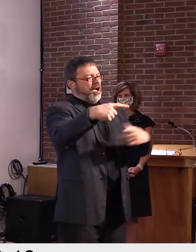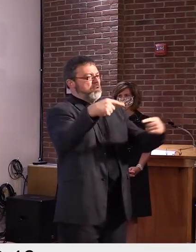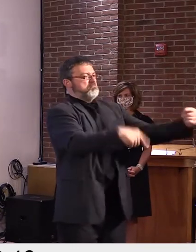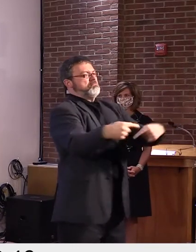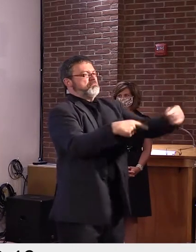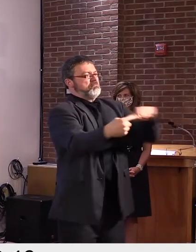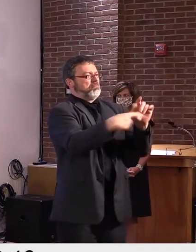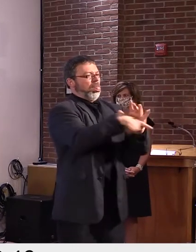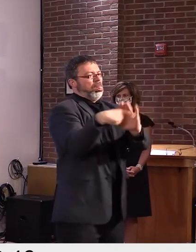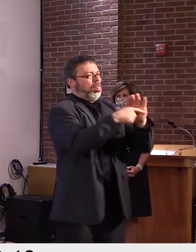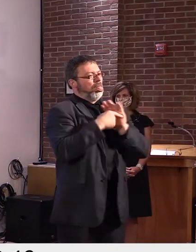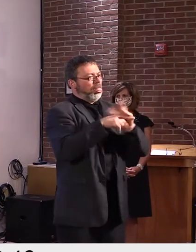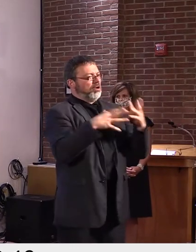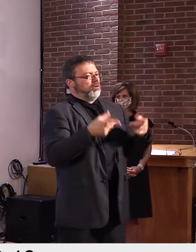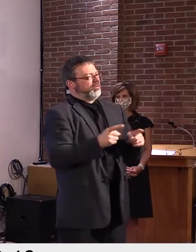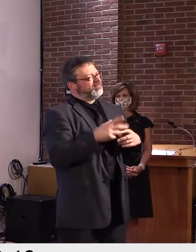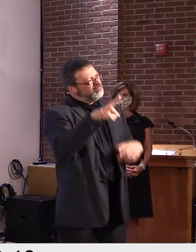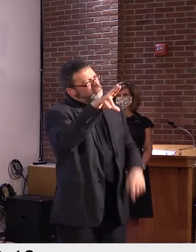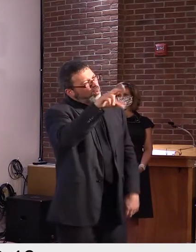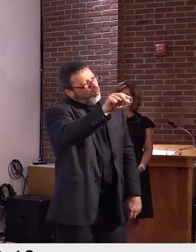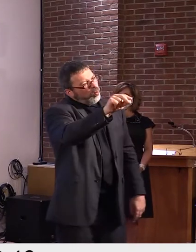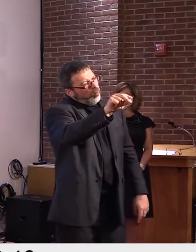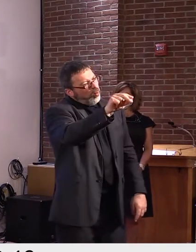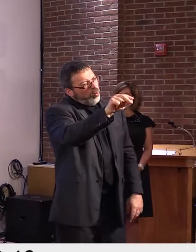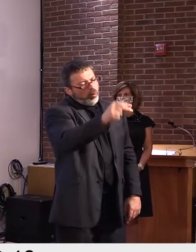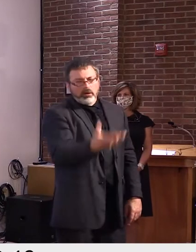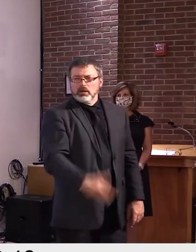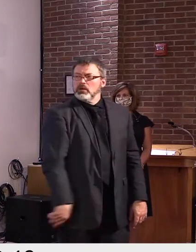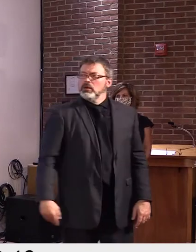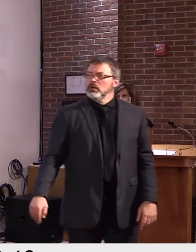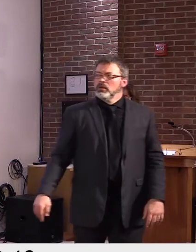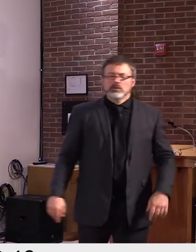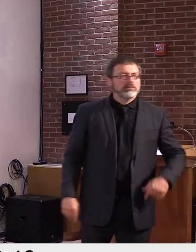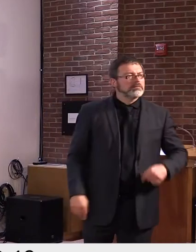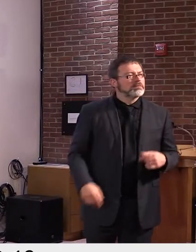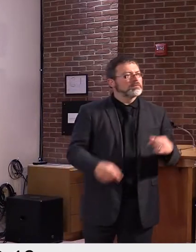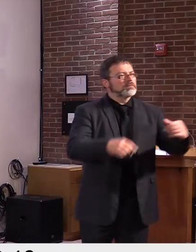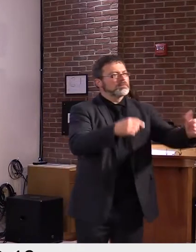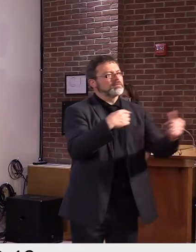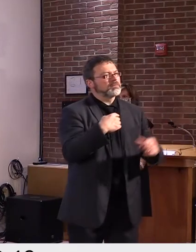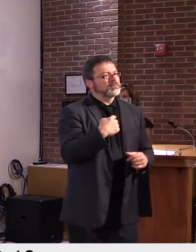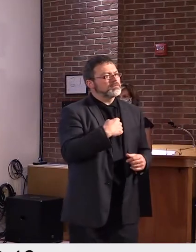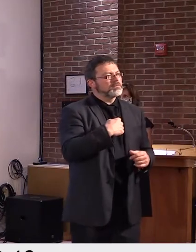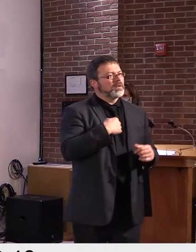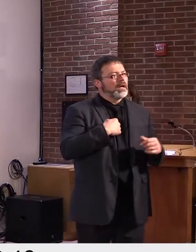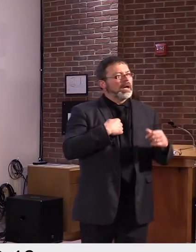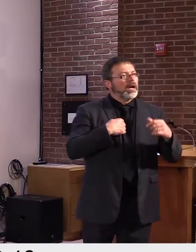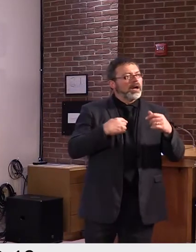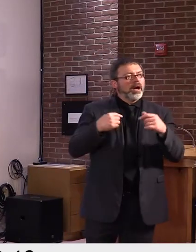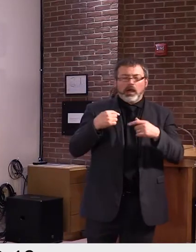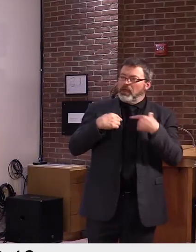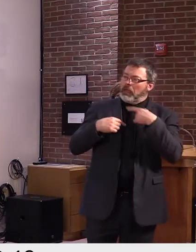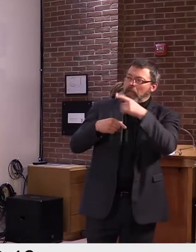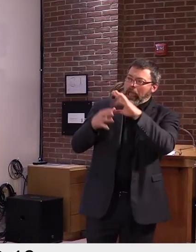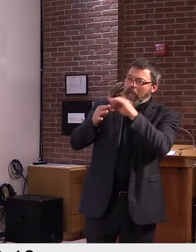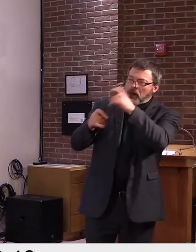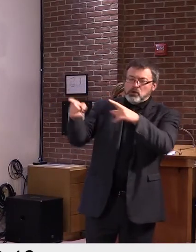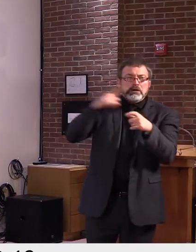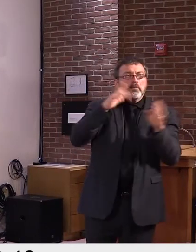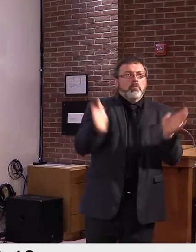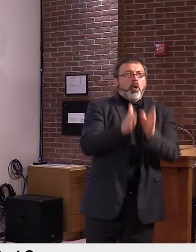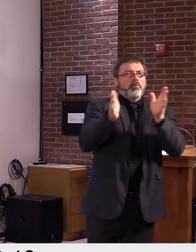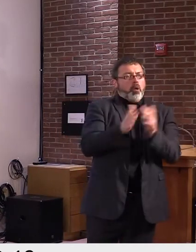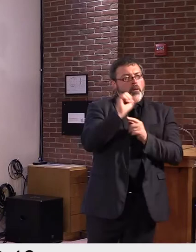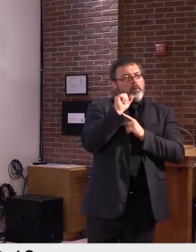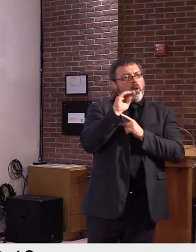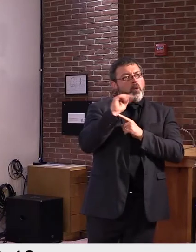like small. The amount of large and small can mean different things to different people. Yes, well below 10. Okay. So it's below 10. Okay, got